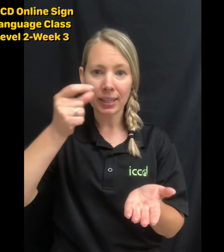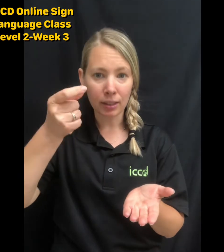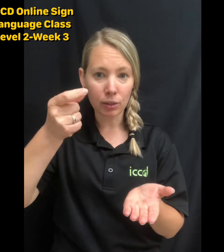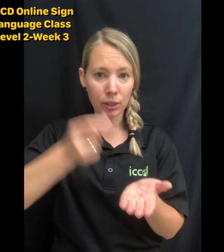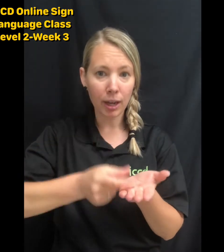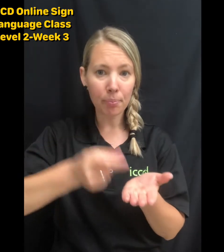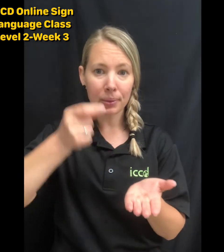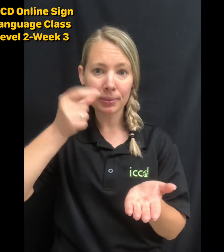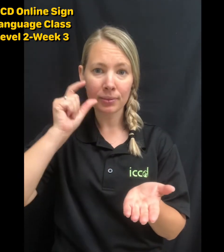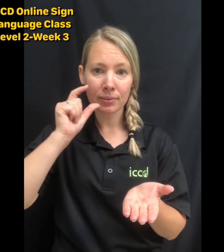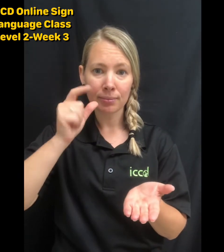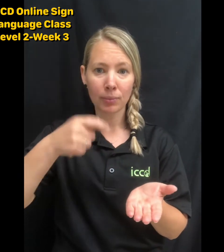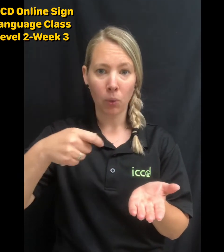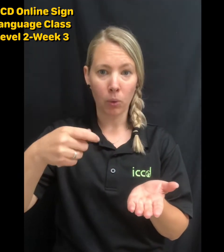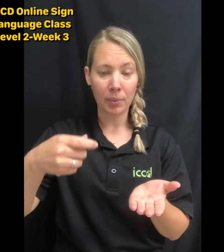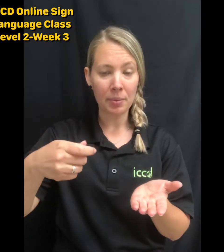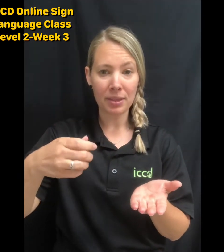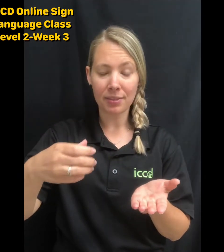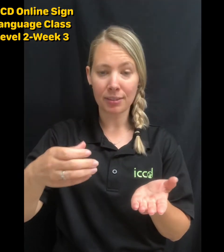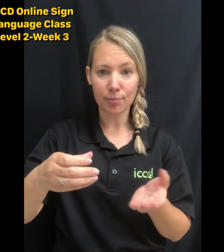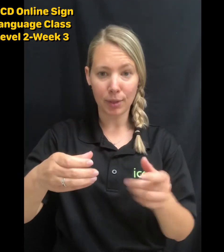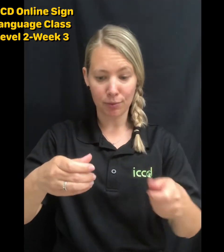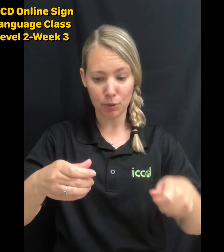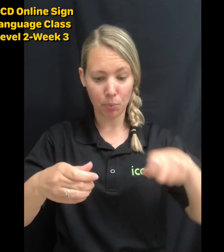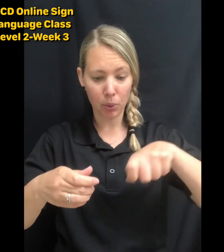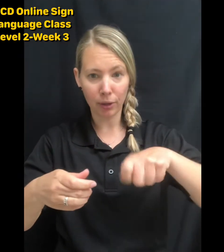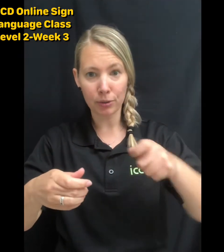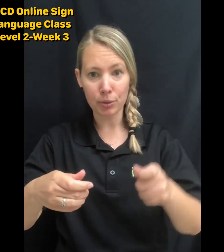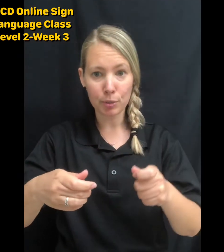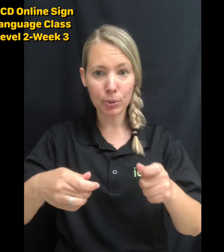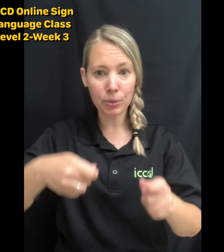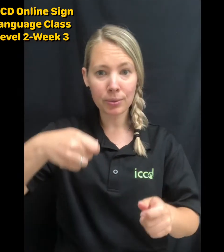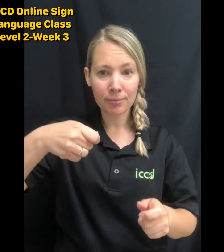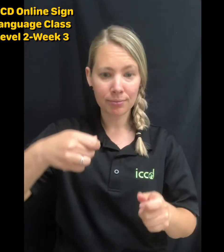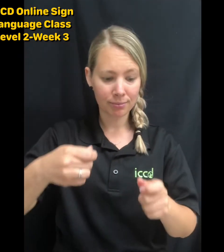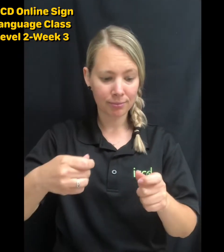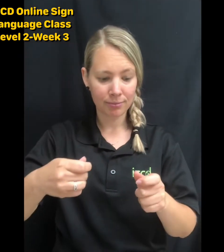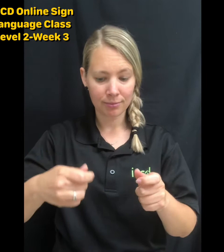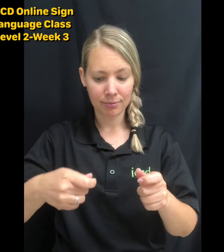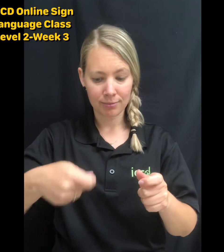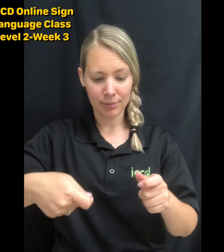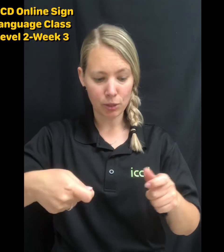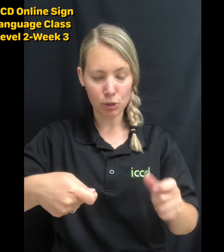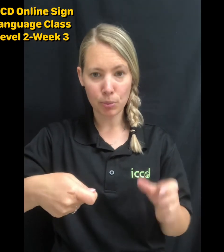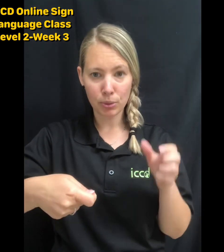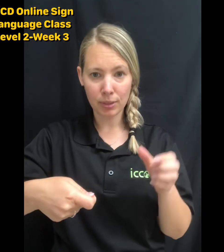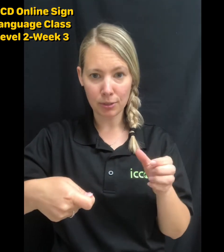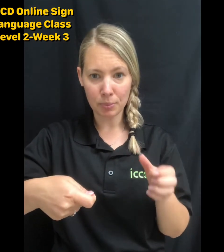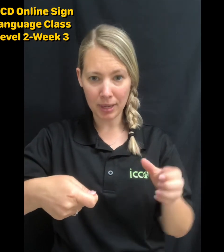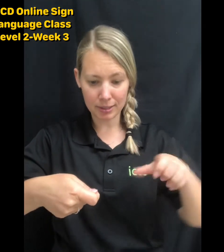in the little cup, or maybe even if you just pour it onto a spoon. Here's your spoon. Here's a medicine.